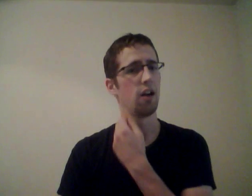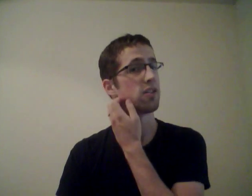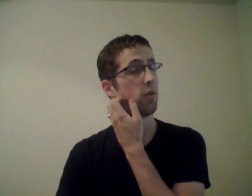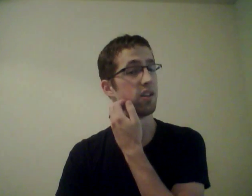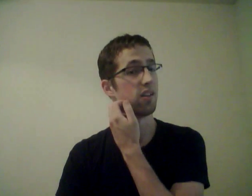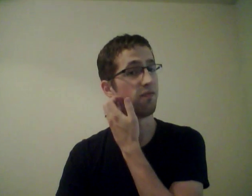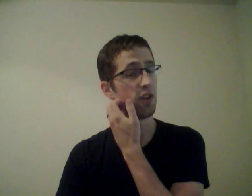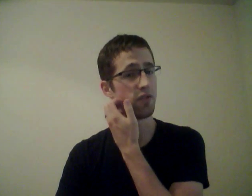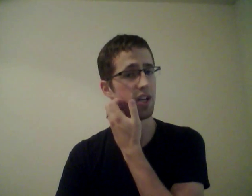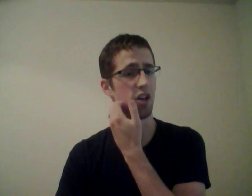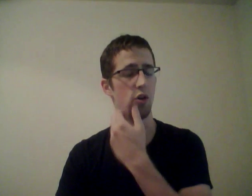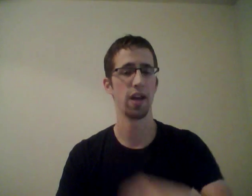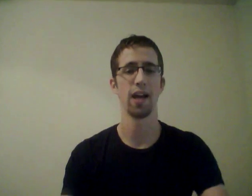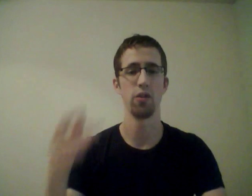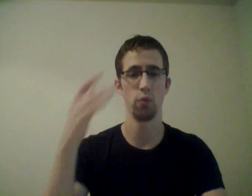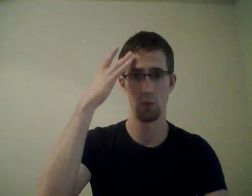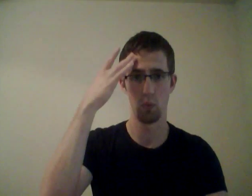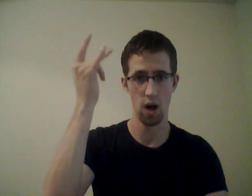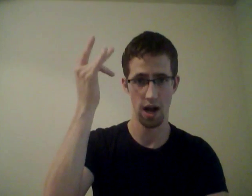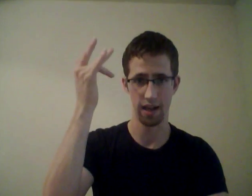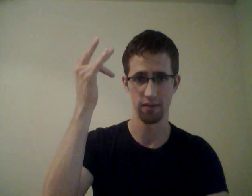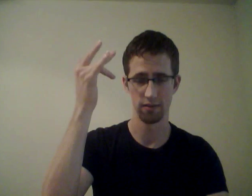Alright, so in the first video we had the word why,